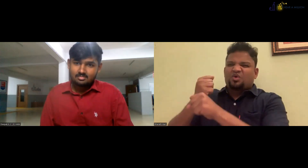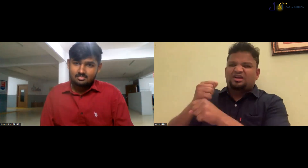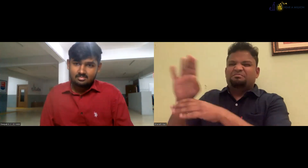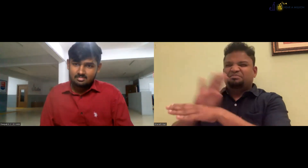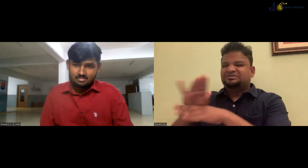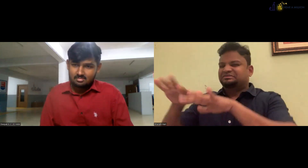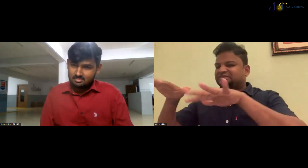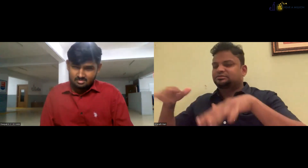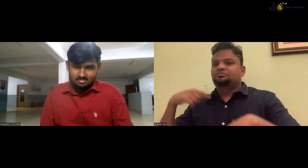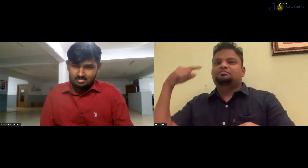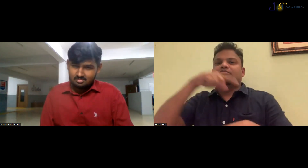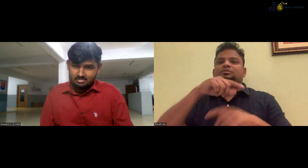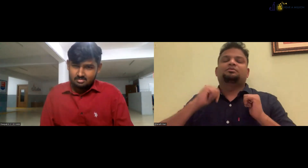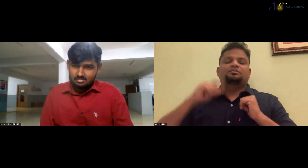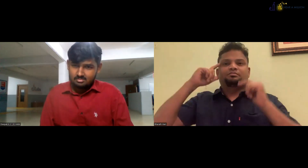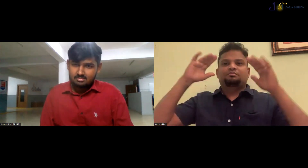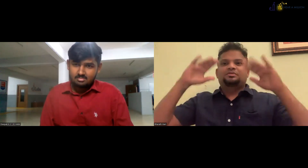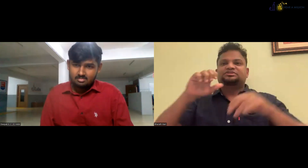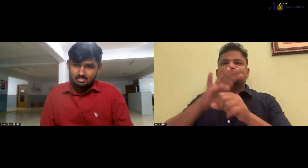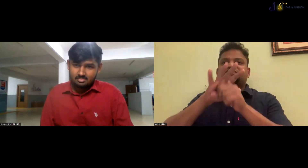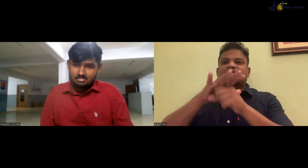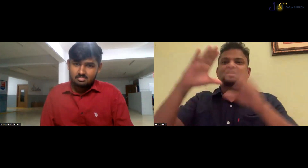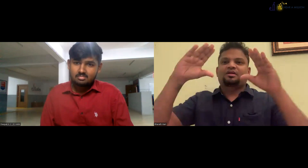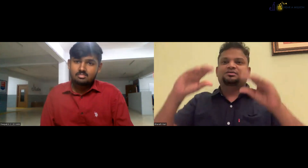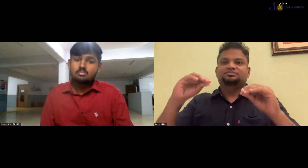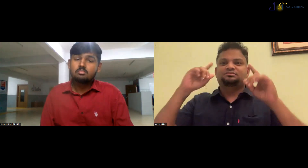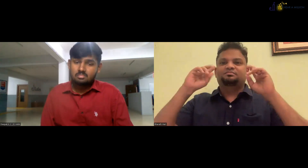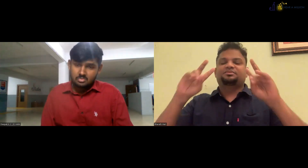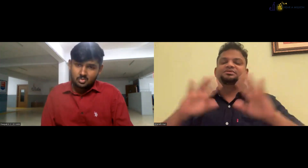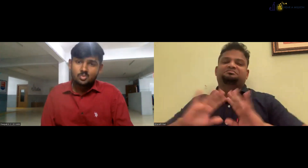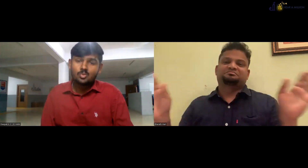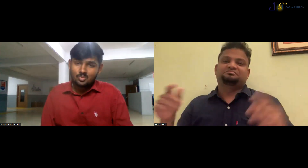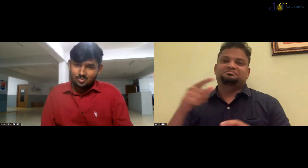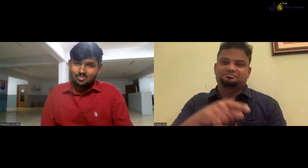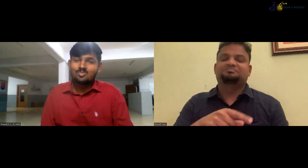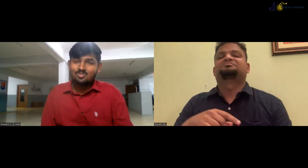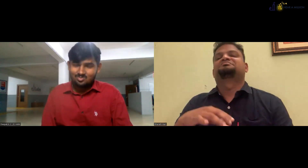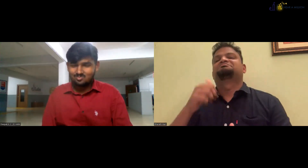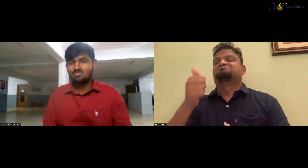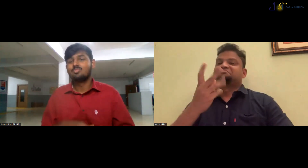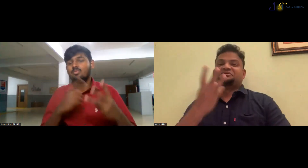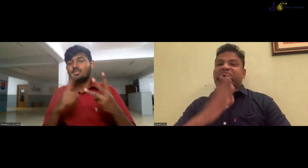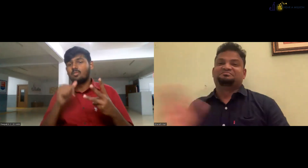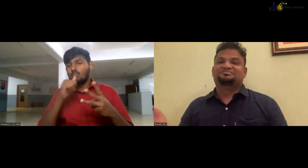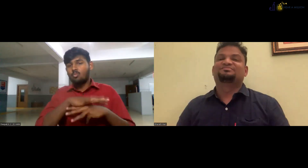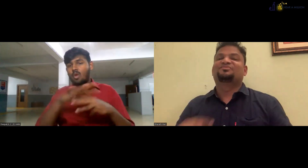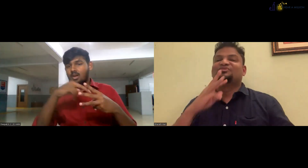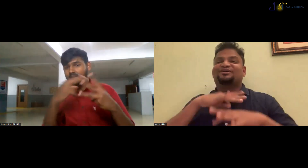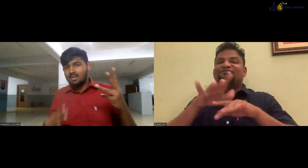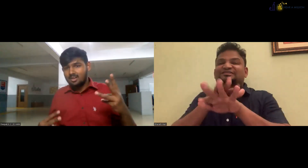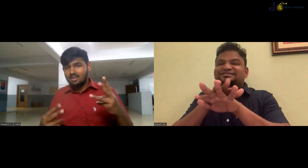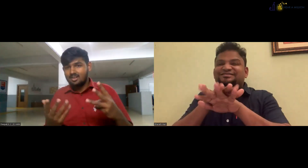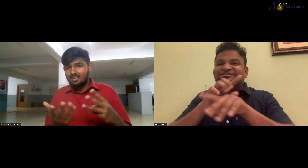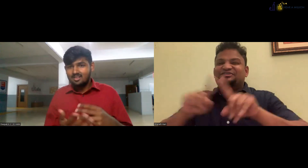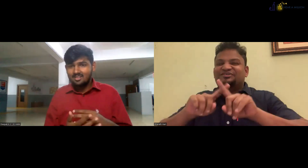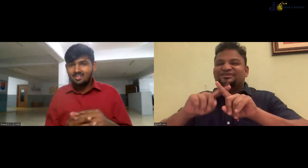waterfalls. And I like to go in the waterfalls. That is that helps us to release our stress. Yeah,